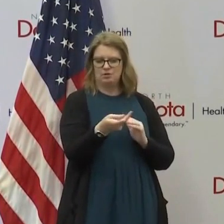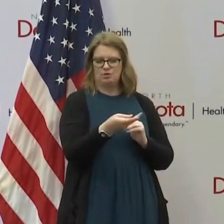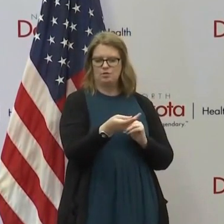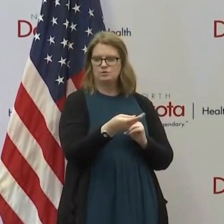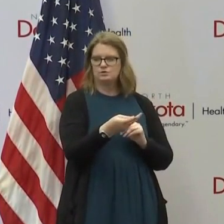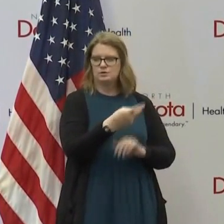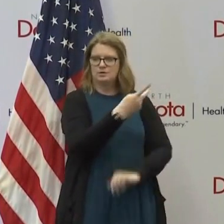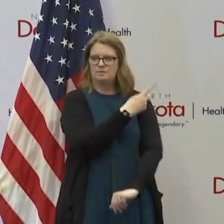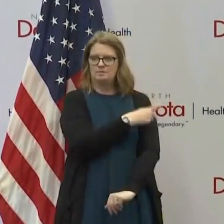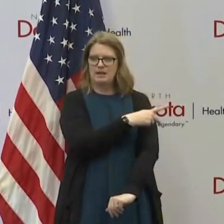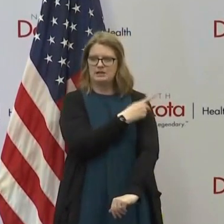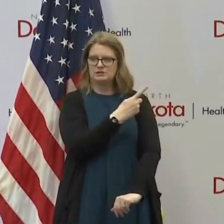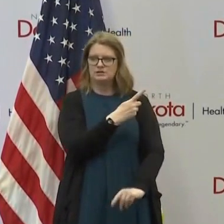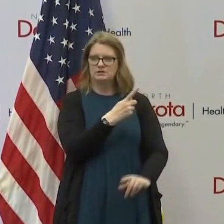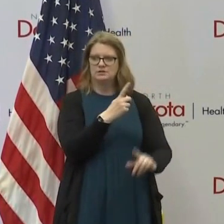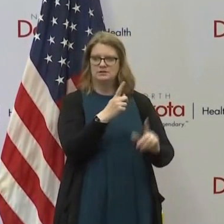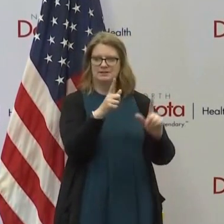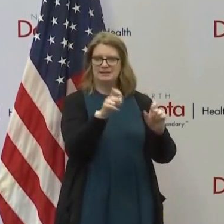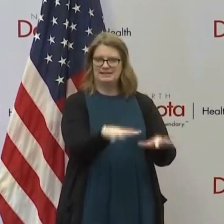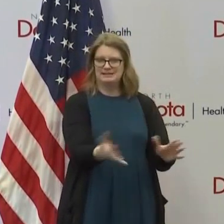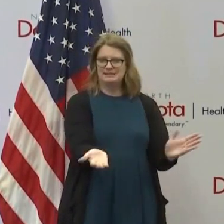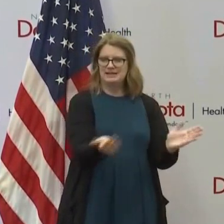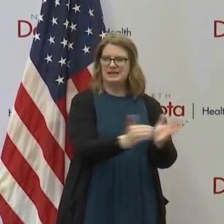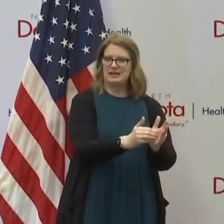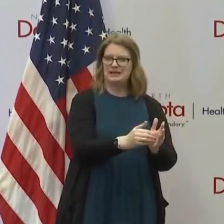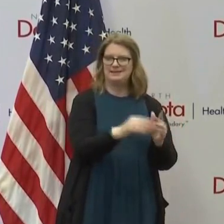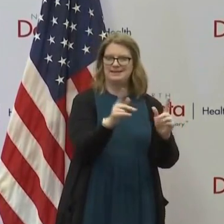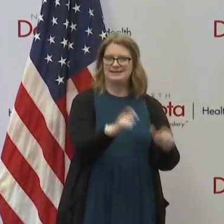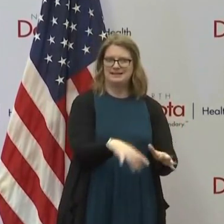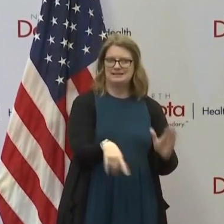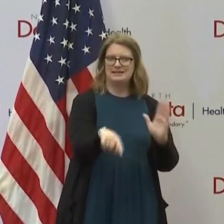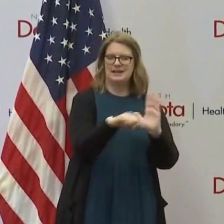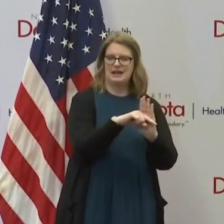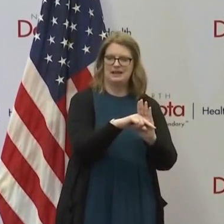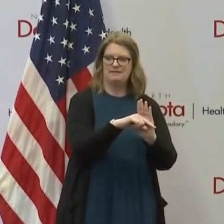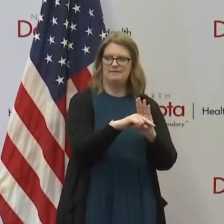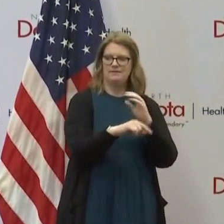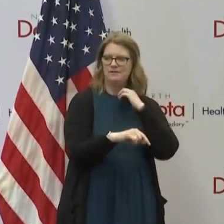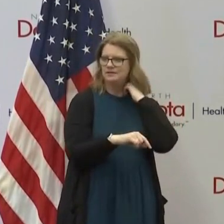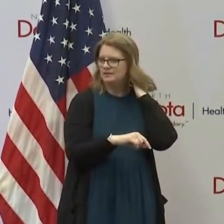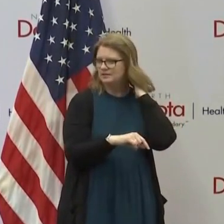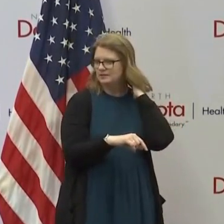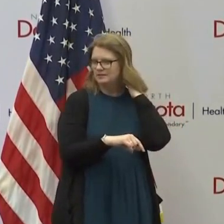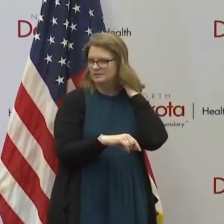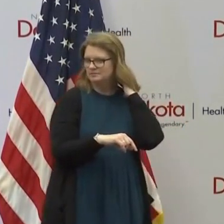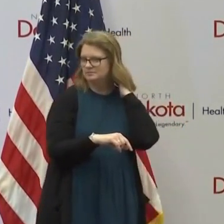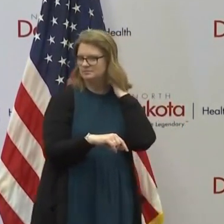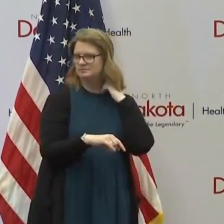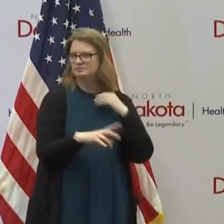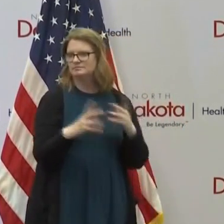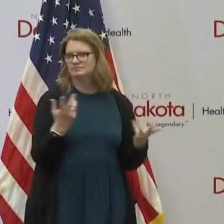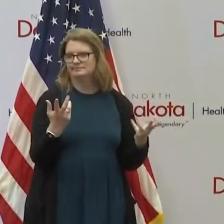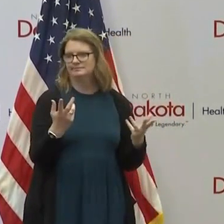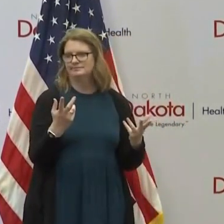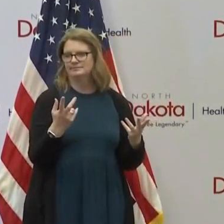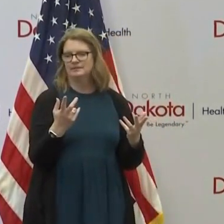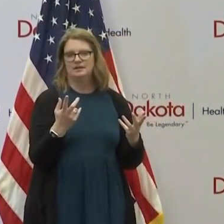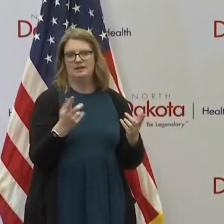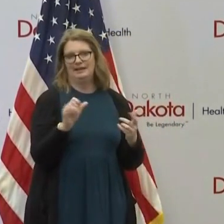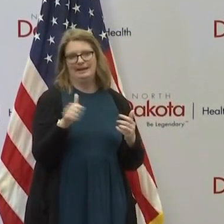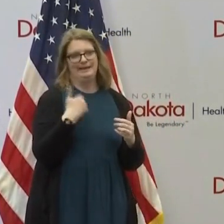patients are reported to have been retested and tested negative. Can you explain any discrepancies in